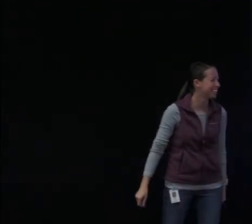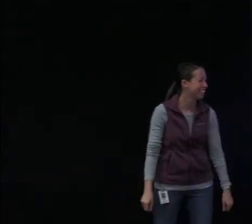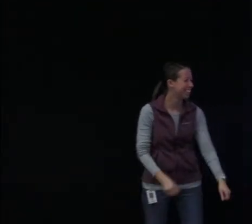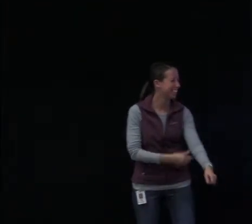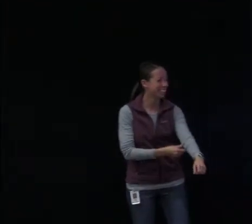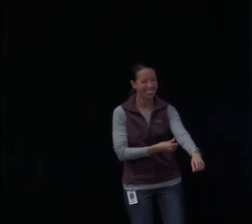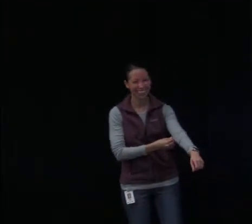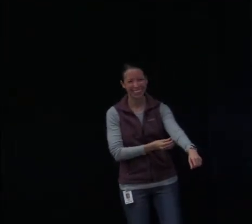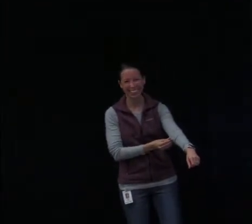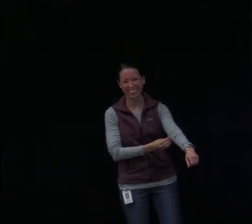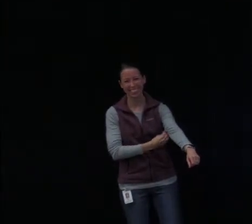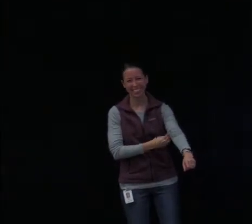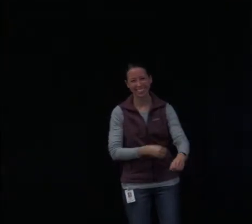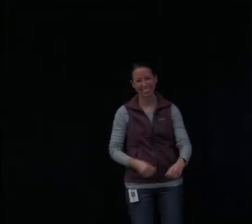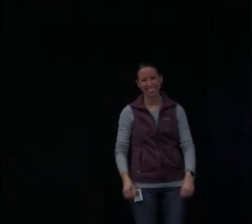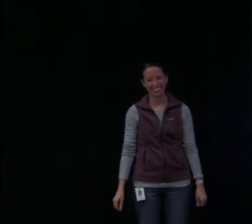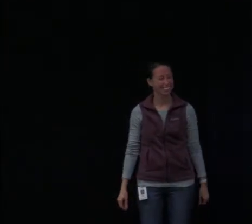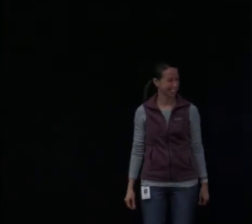Oh. Thank you.